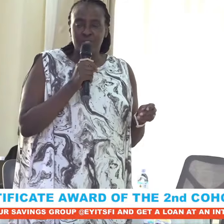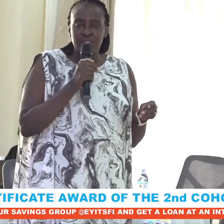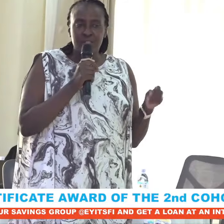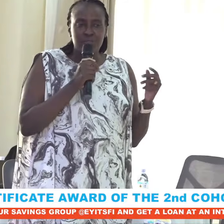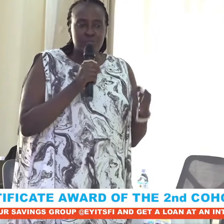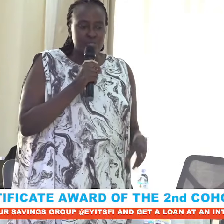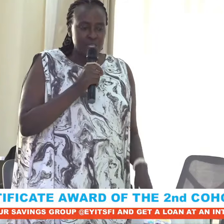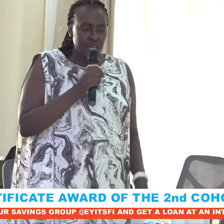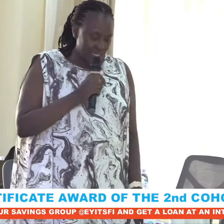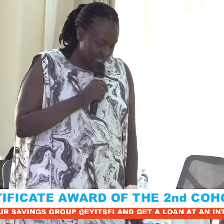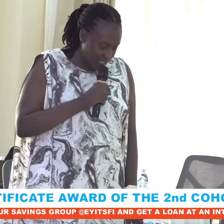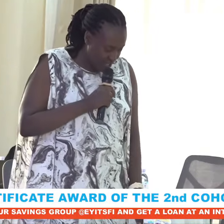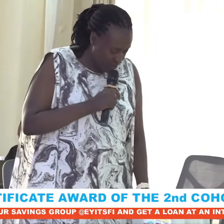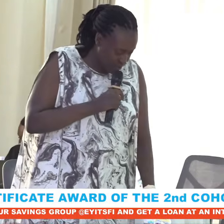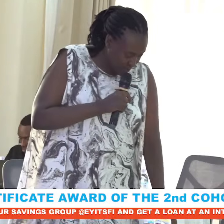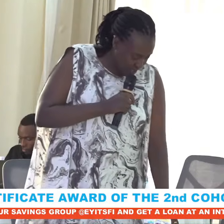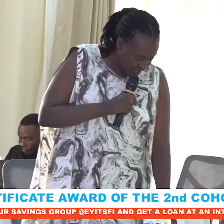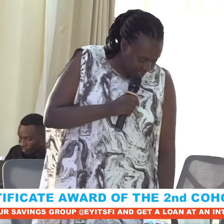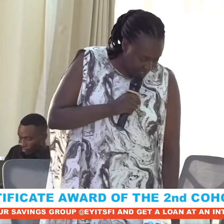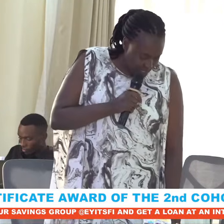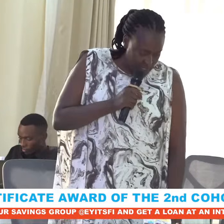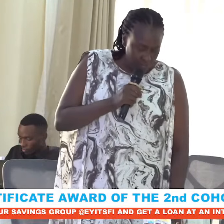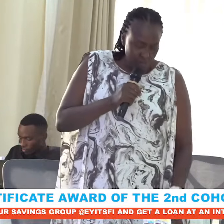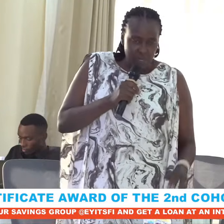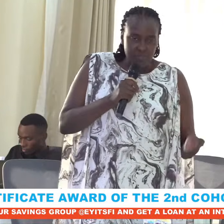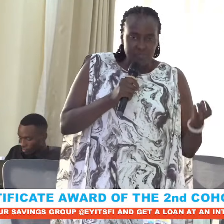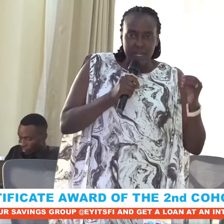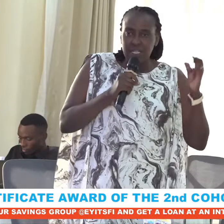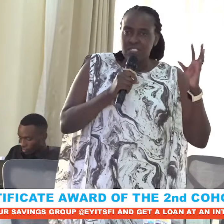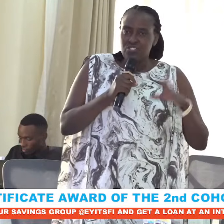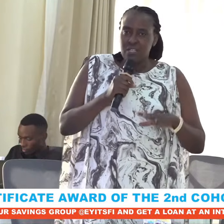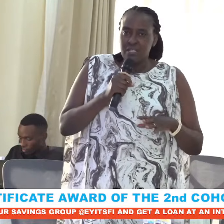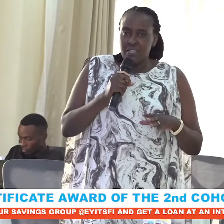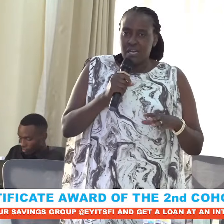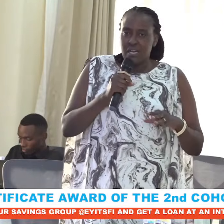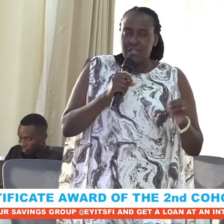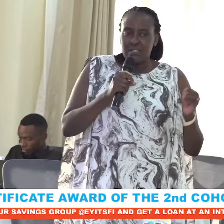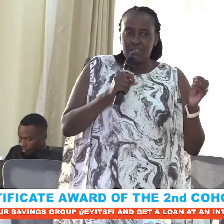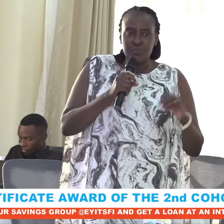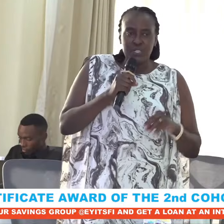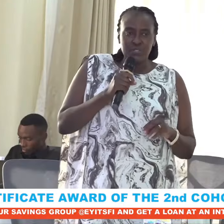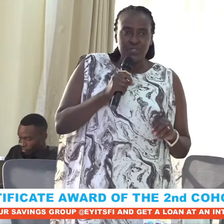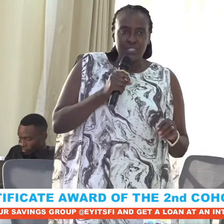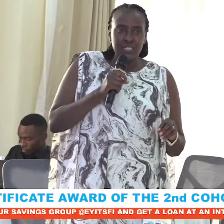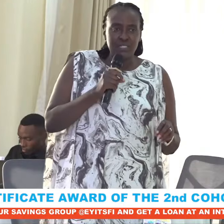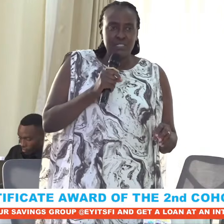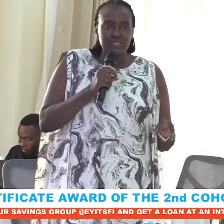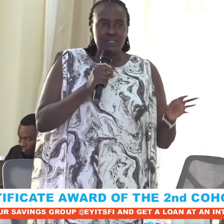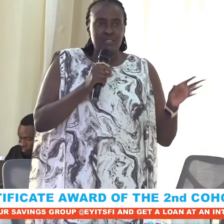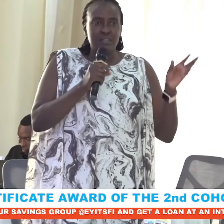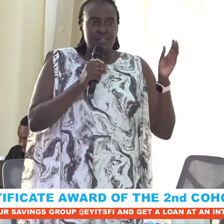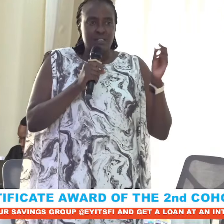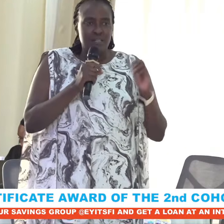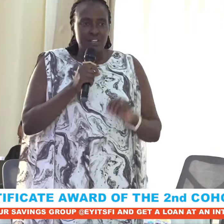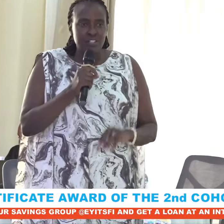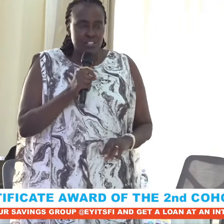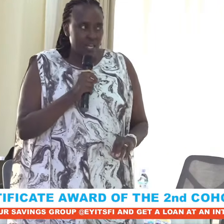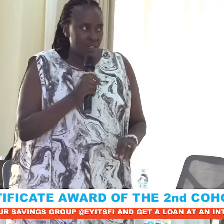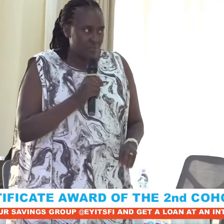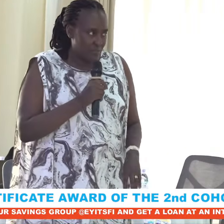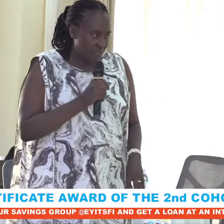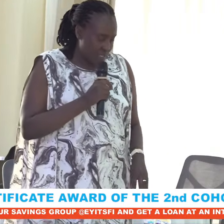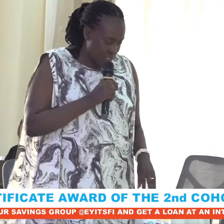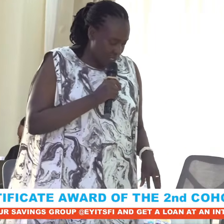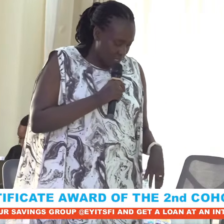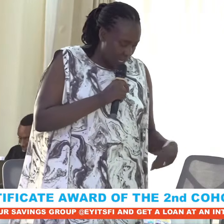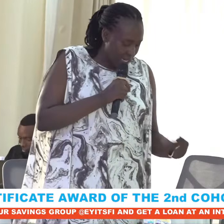called cross-cutting issues, where we find gender, special needs,